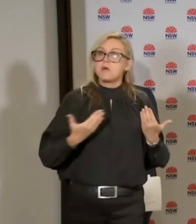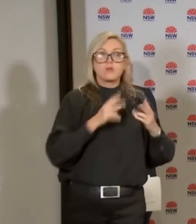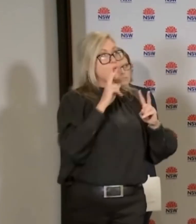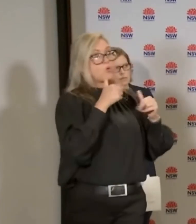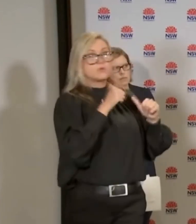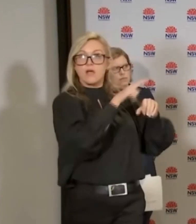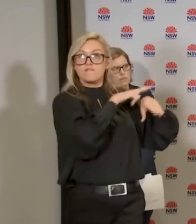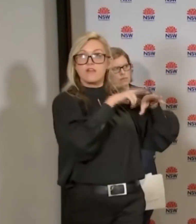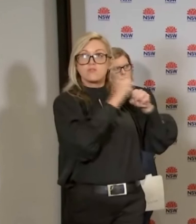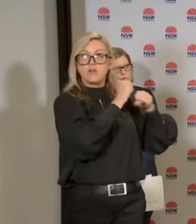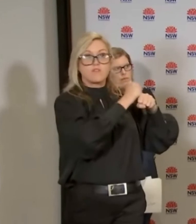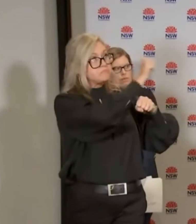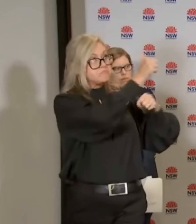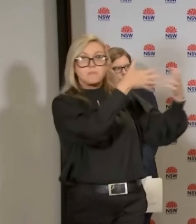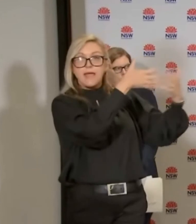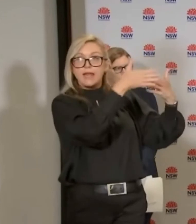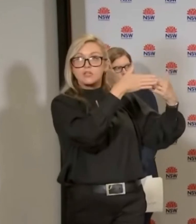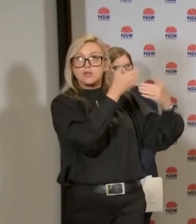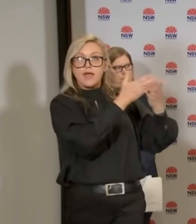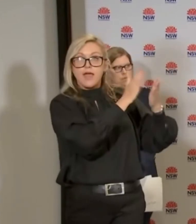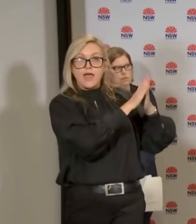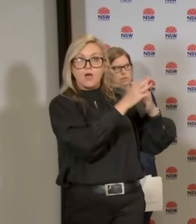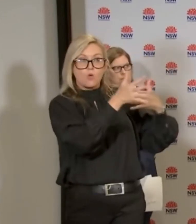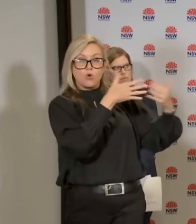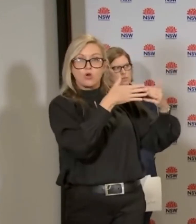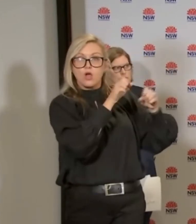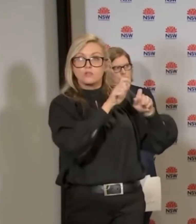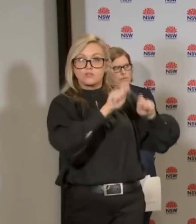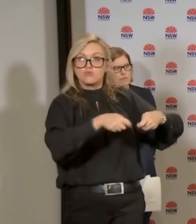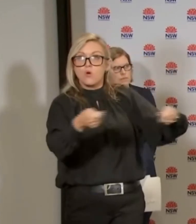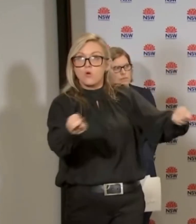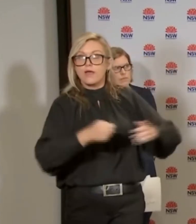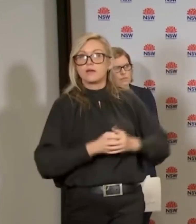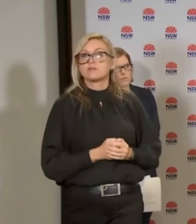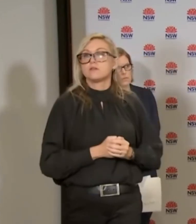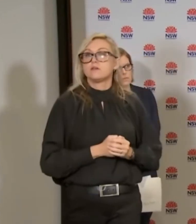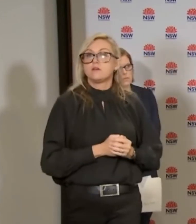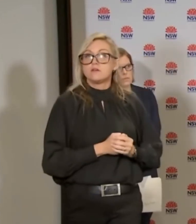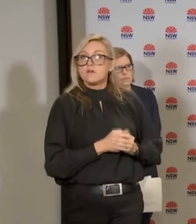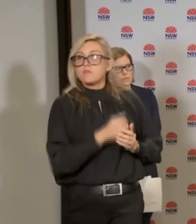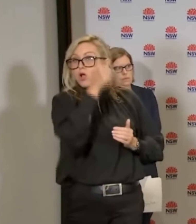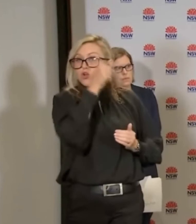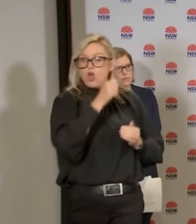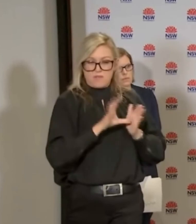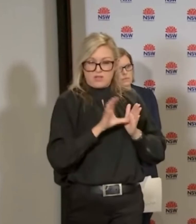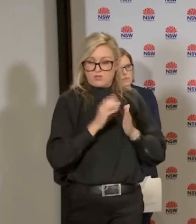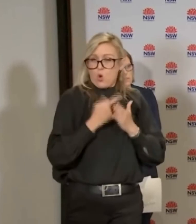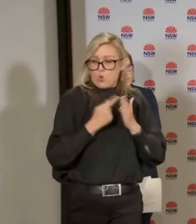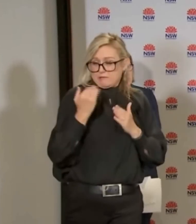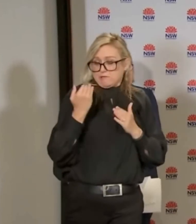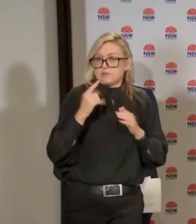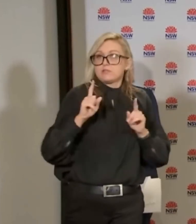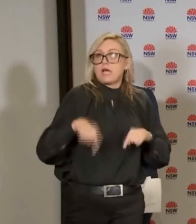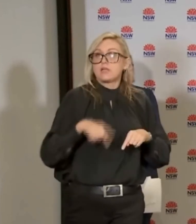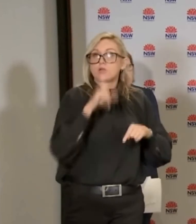the rollout. If there have been some changes and arrangements, that would not be unexpected in this very early phase,